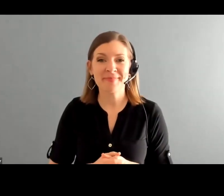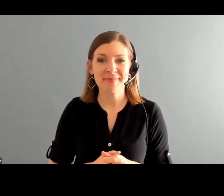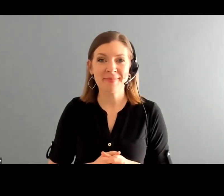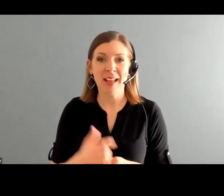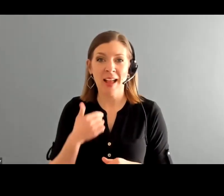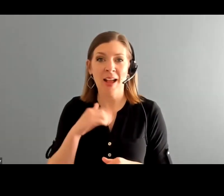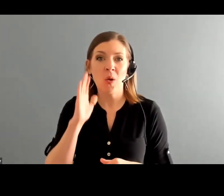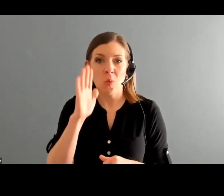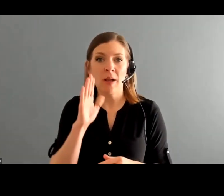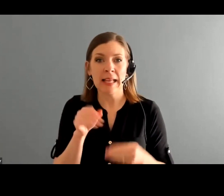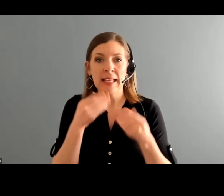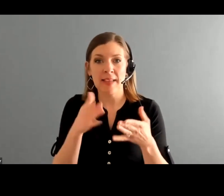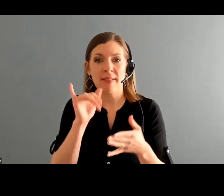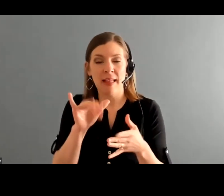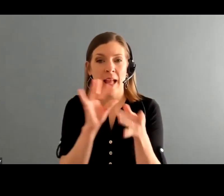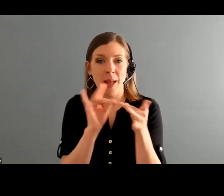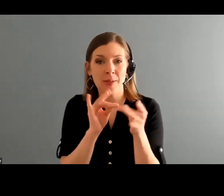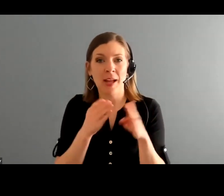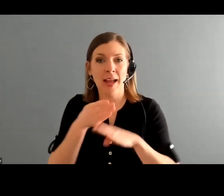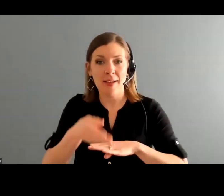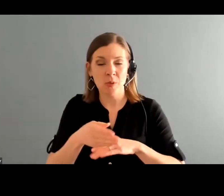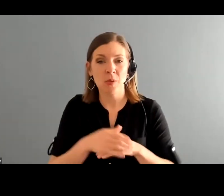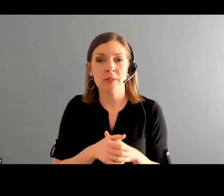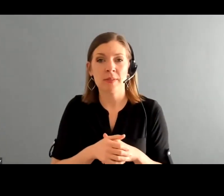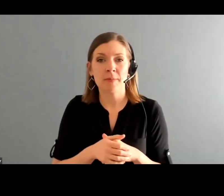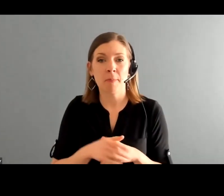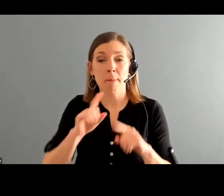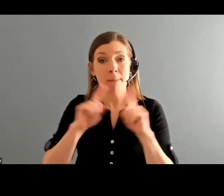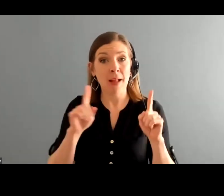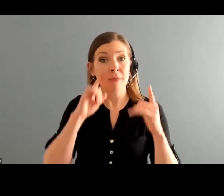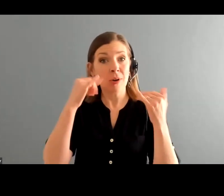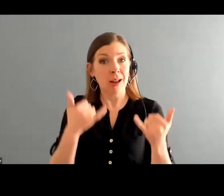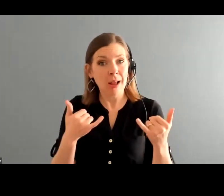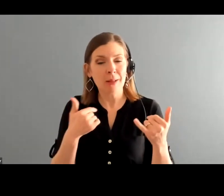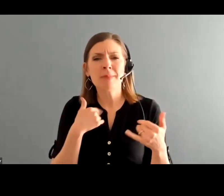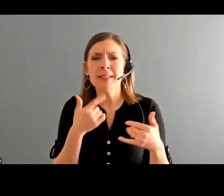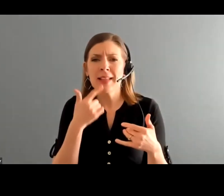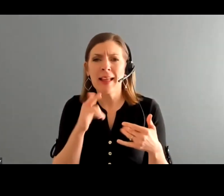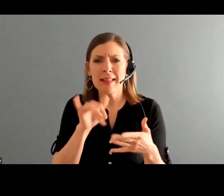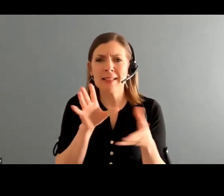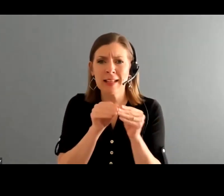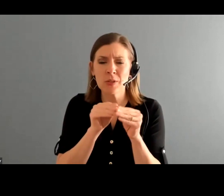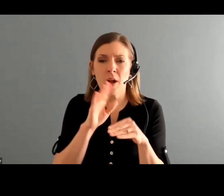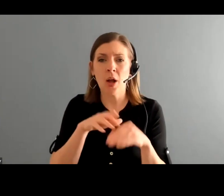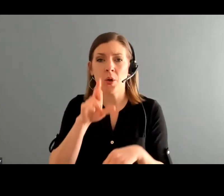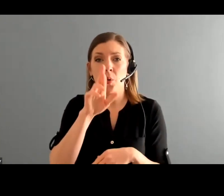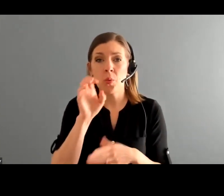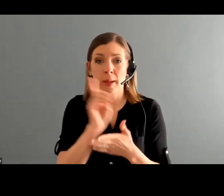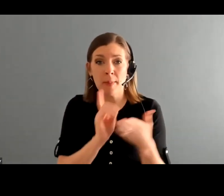I'll be giving that brief commentary afterwards. But for now, let me say that this session on